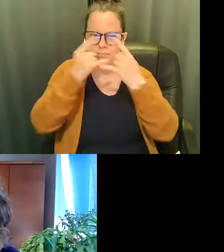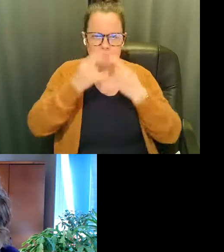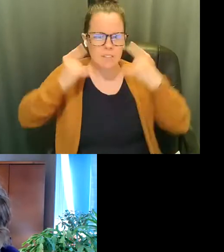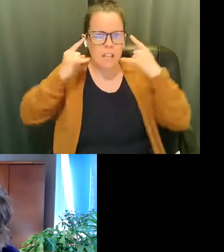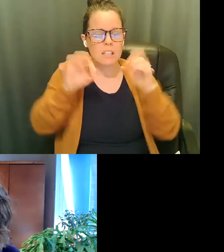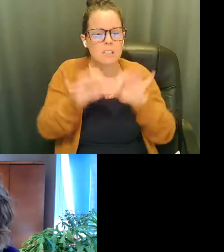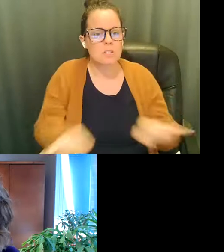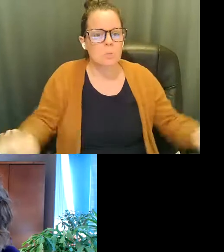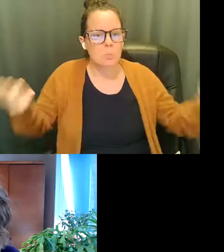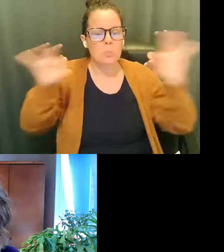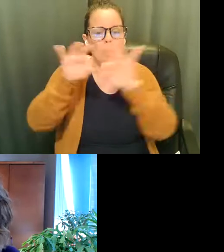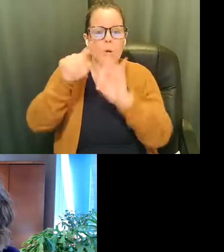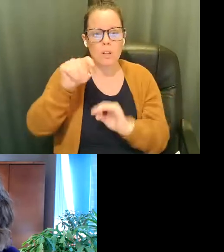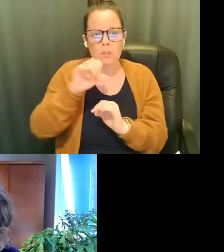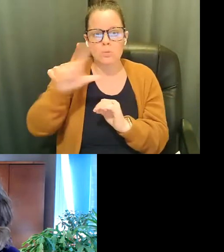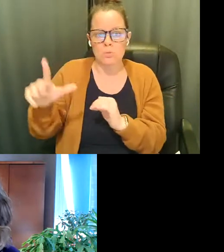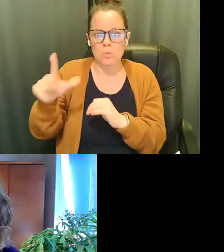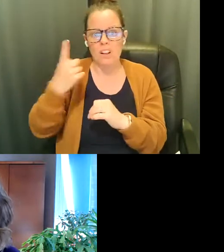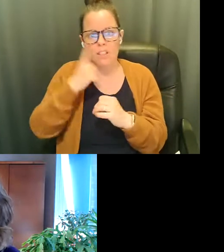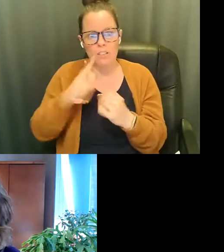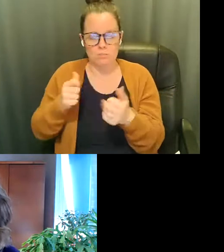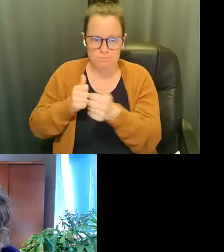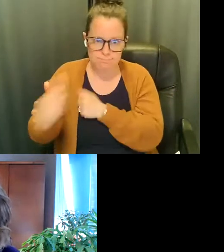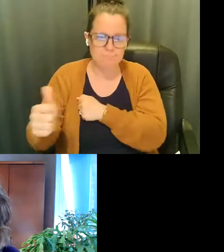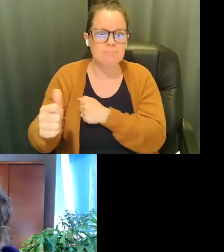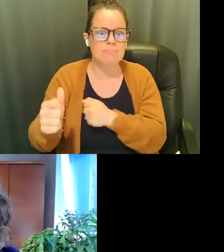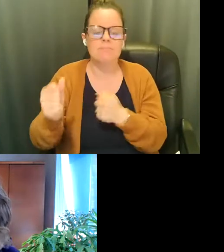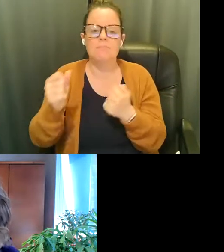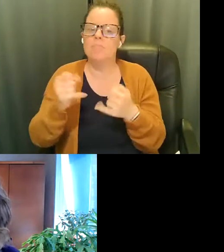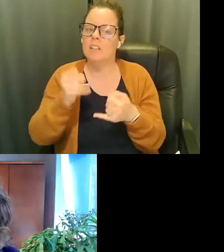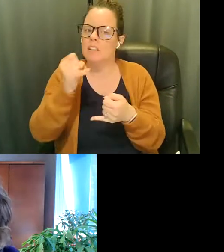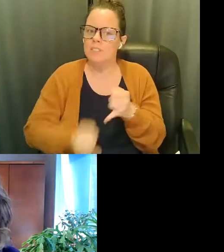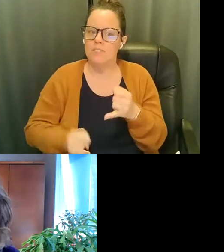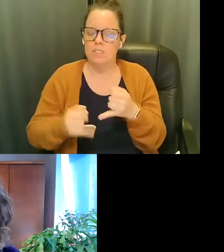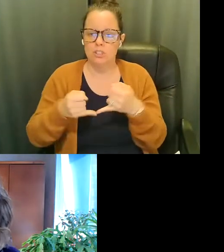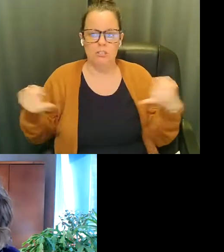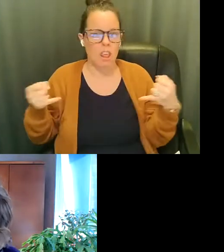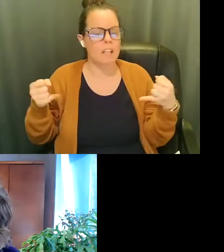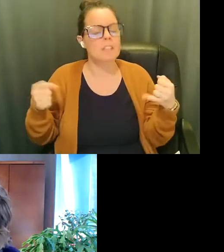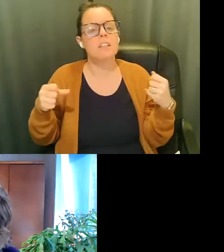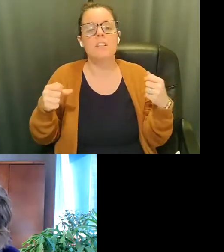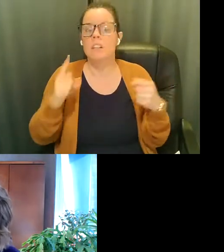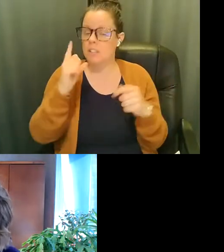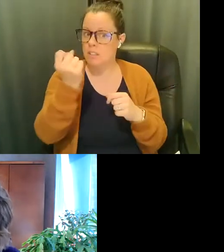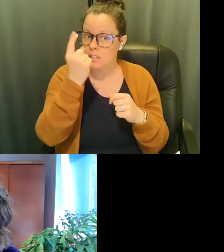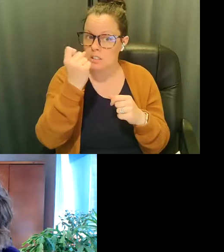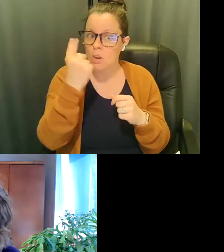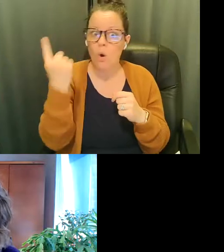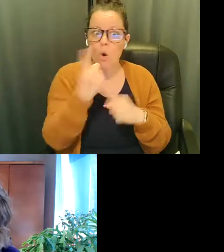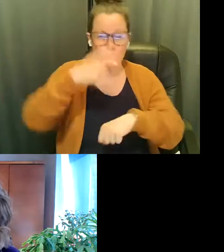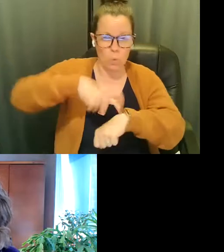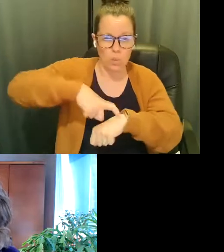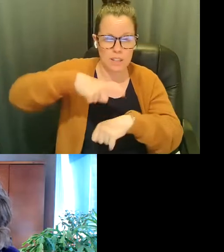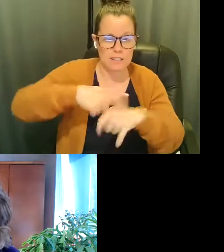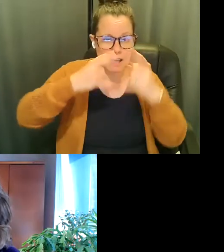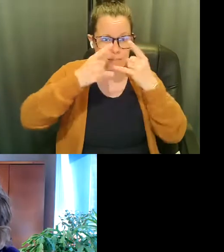in making it over the finish line. The only time masks don't need to be worn outside of the immediate household